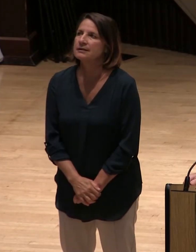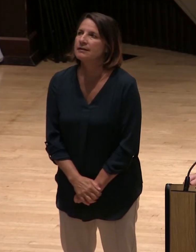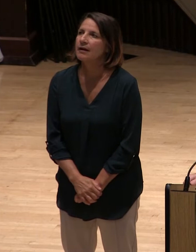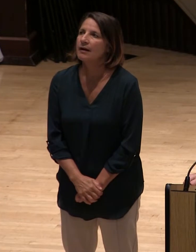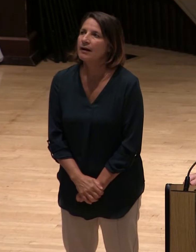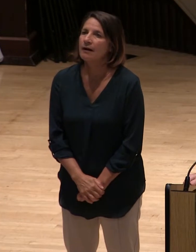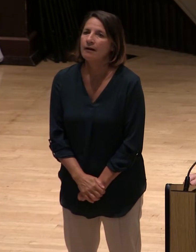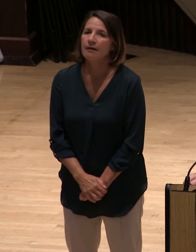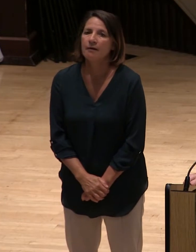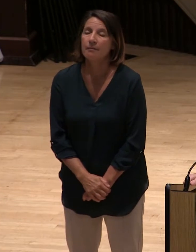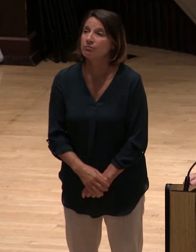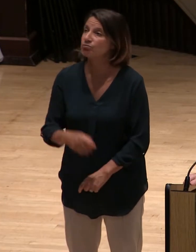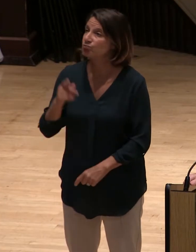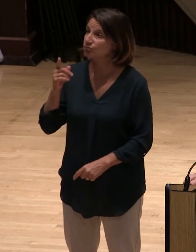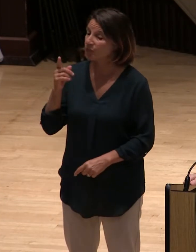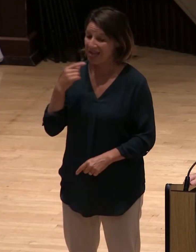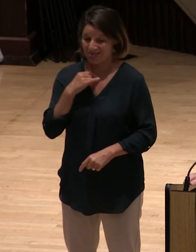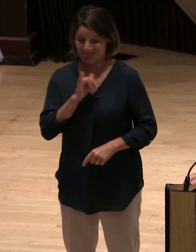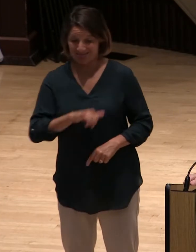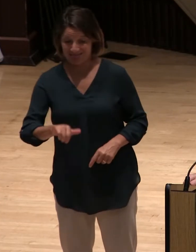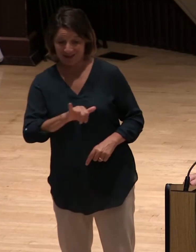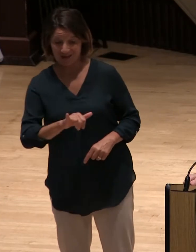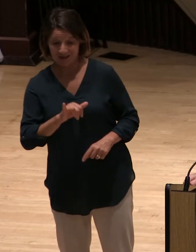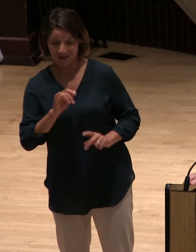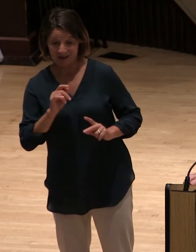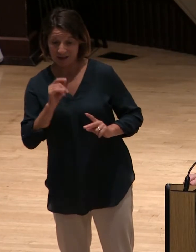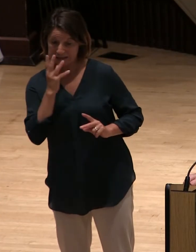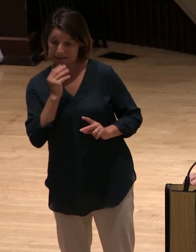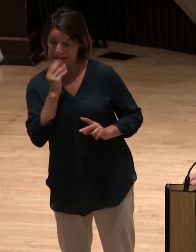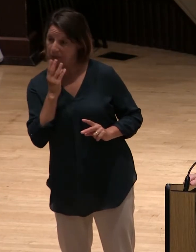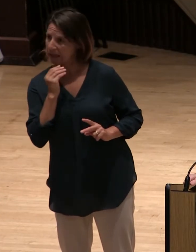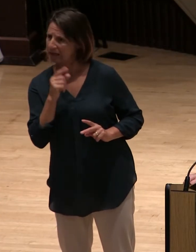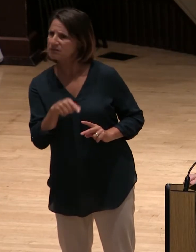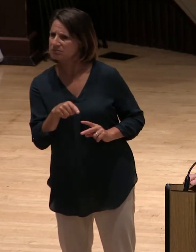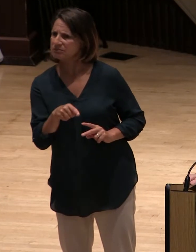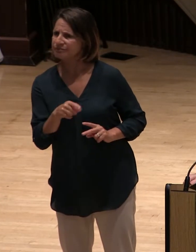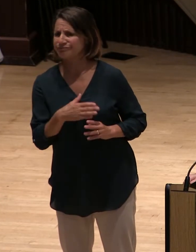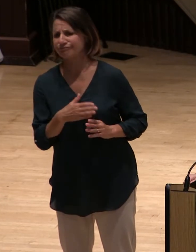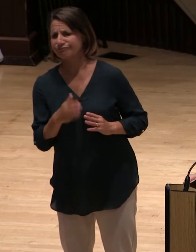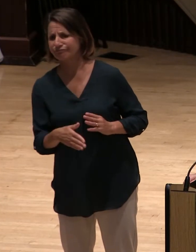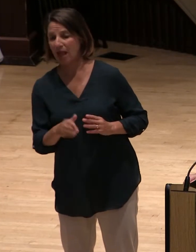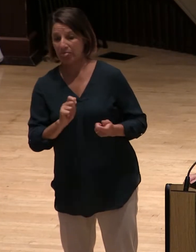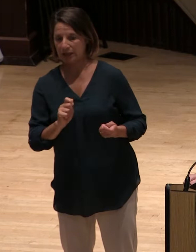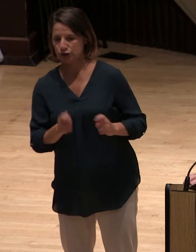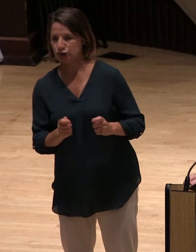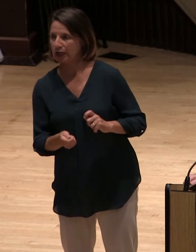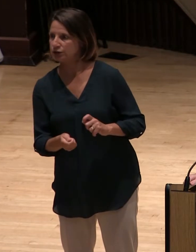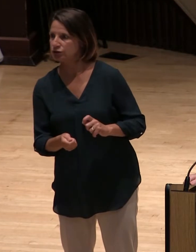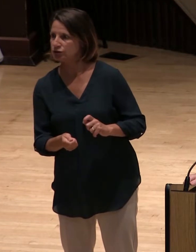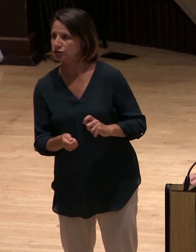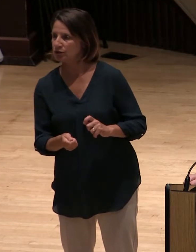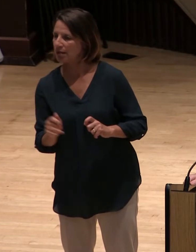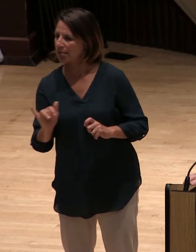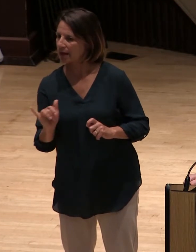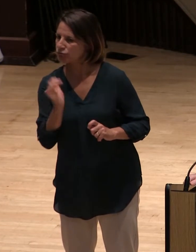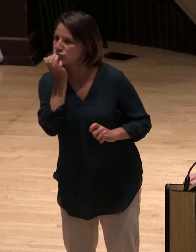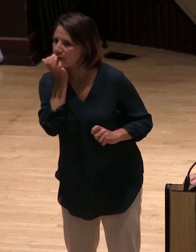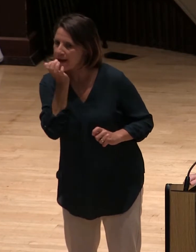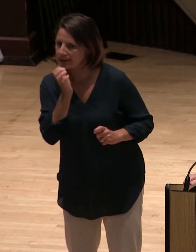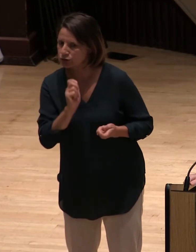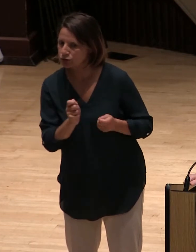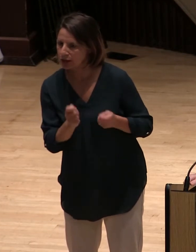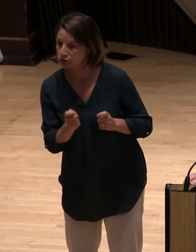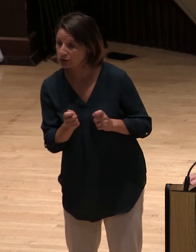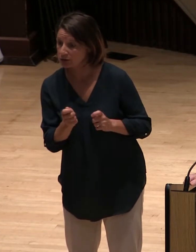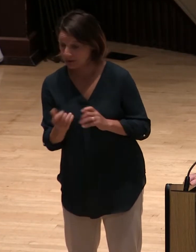You make an end of them in their sleep. The next morning, they are like changing grass, which at